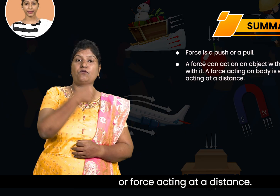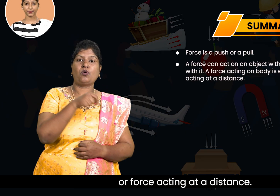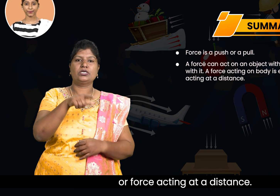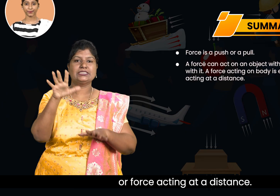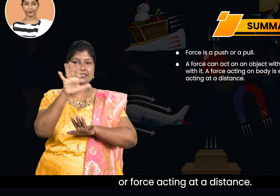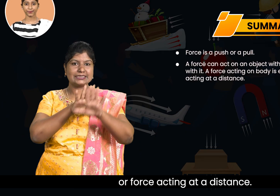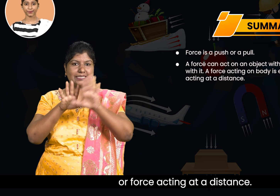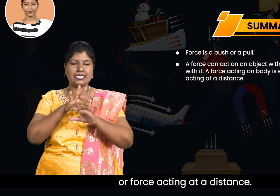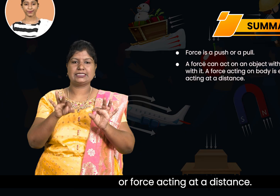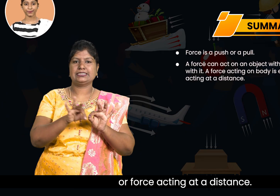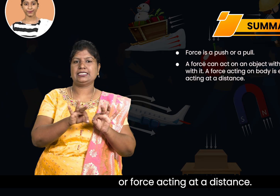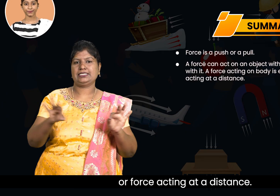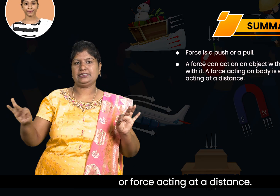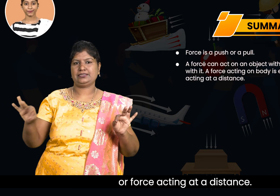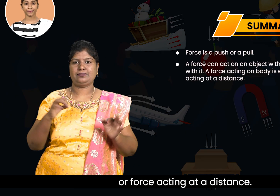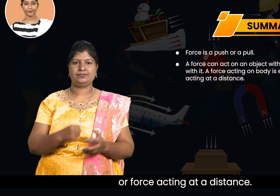distance.